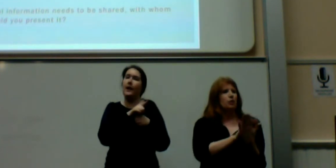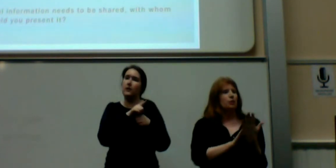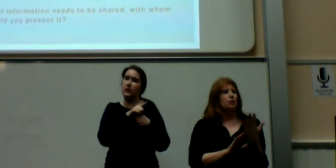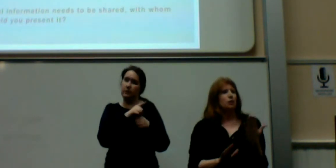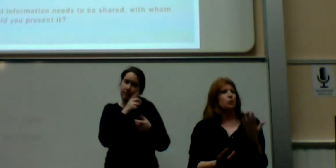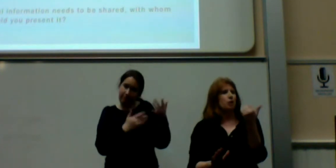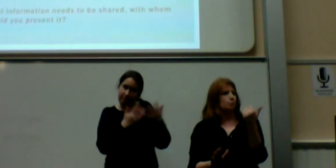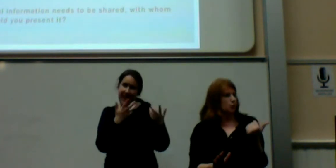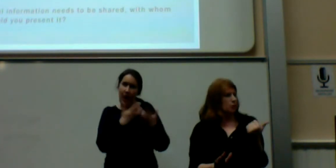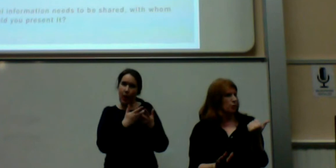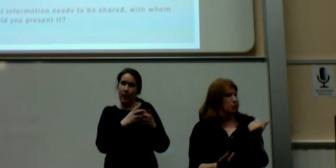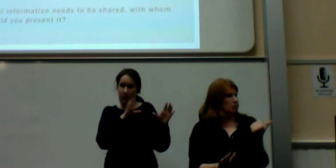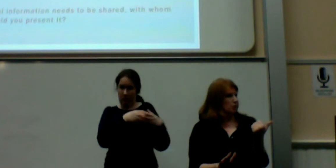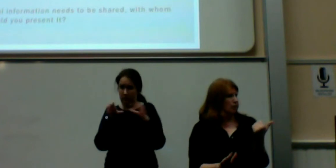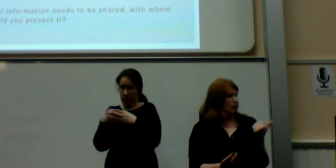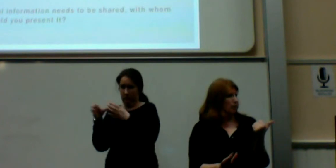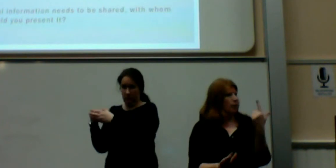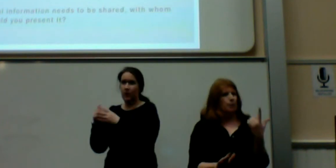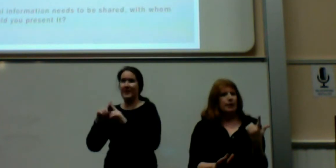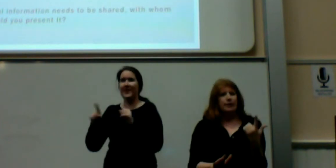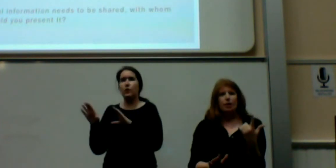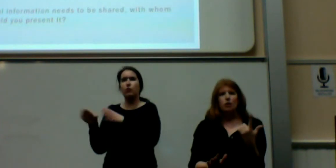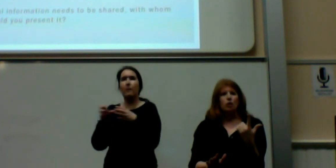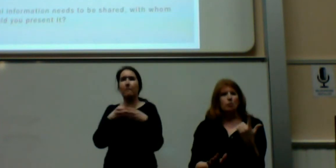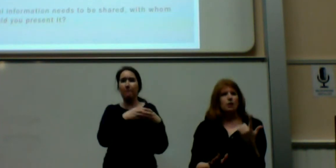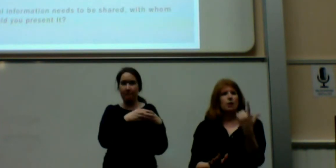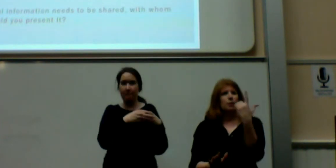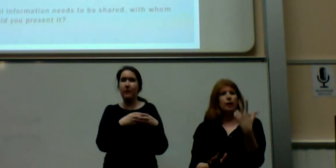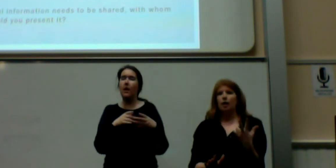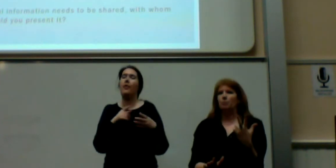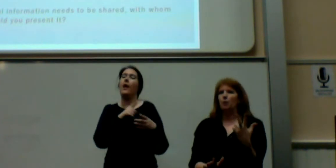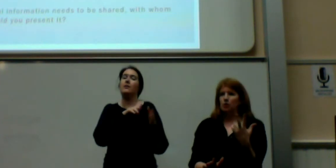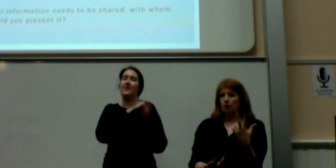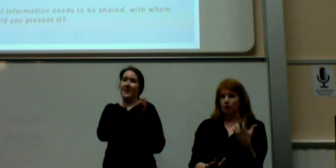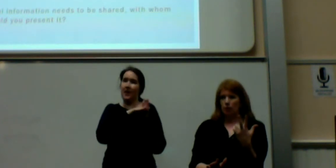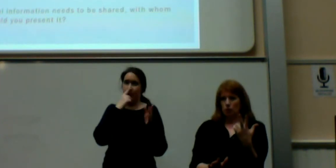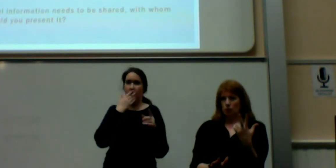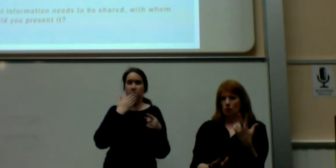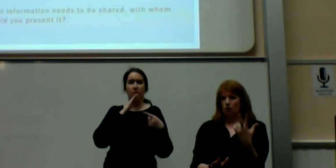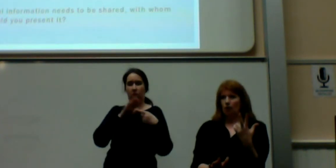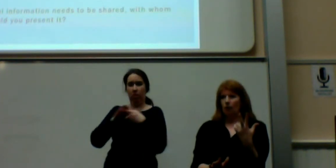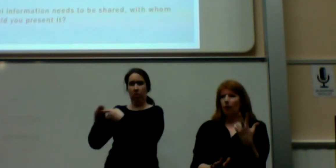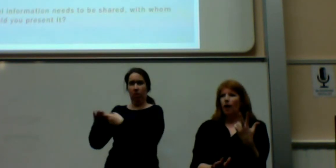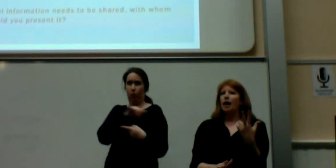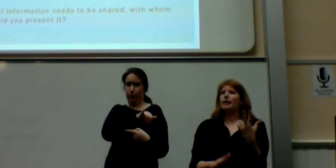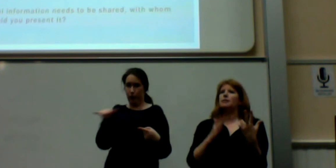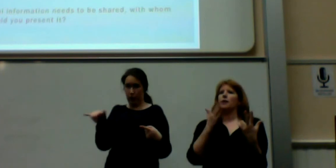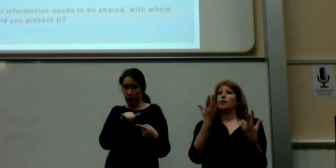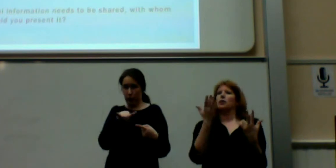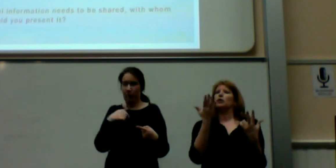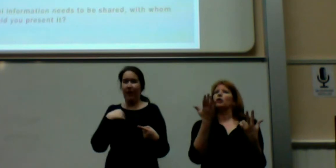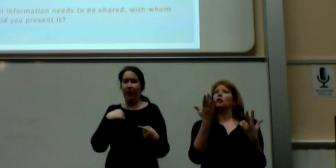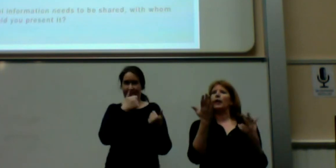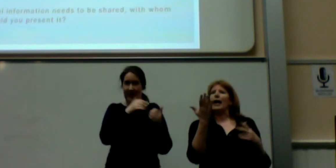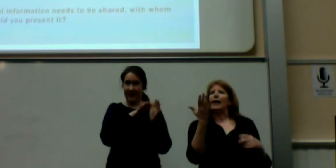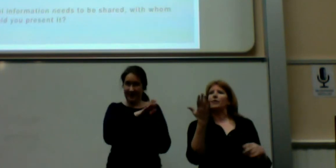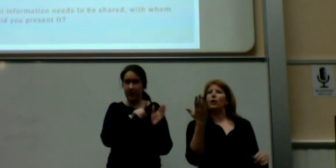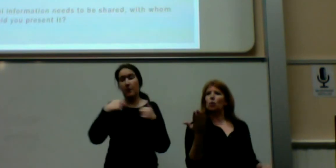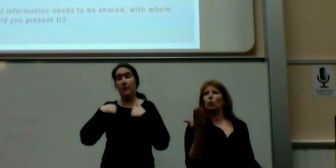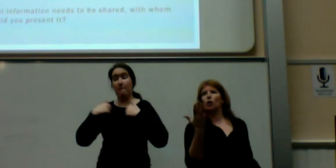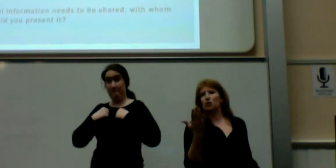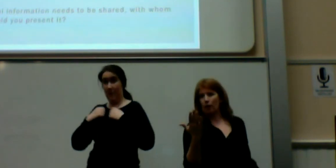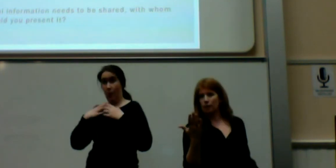reason through using personal interest schema, maintaining norm schema, and post-conventional schema, I decided to look at